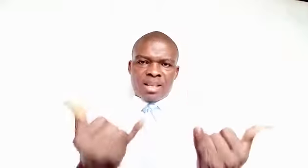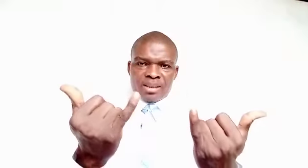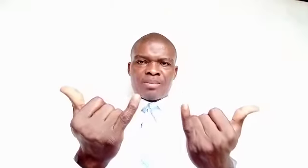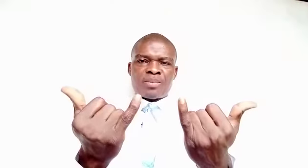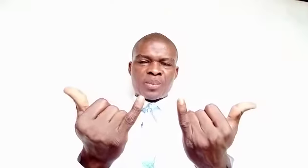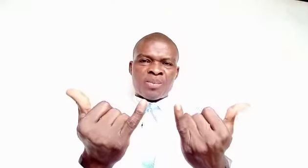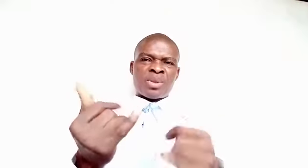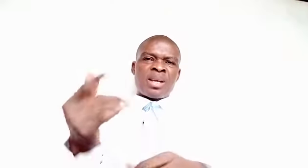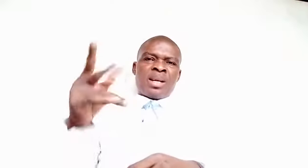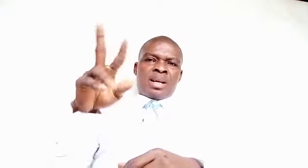Revolution